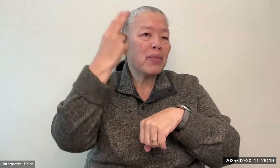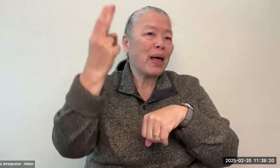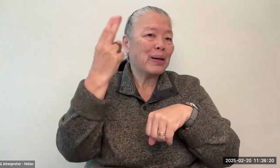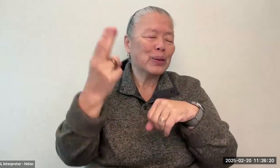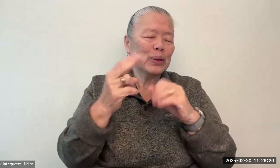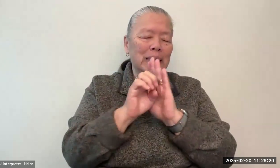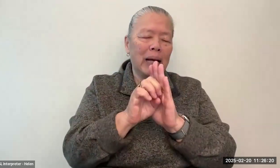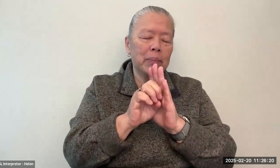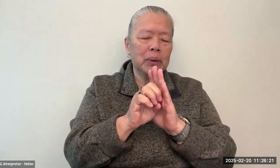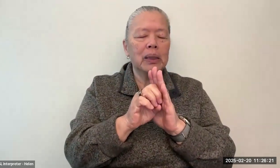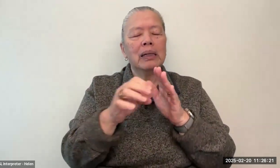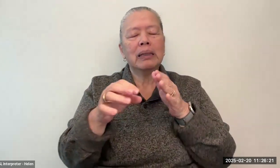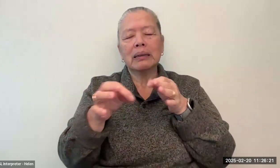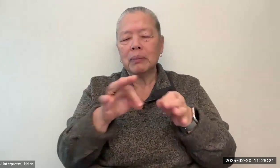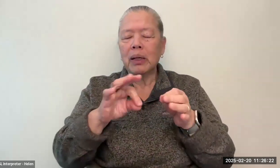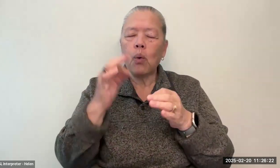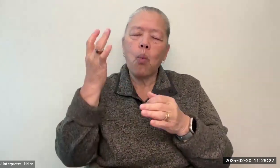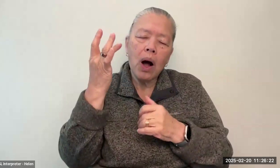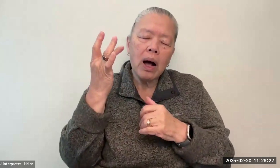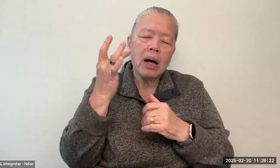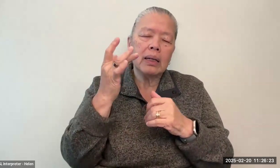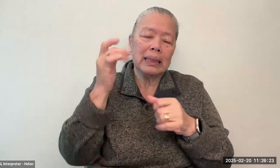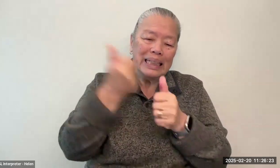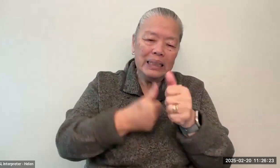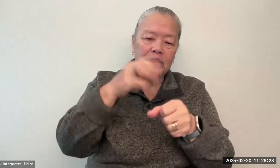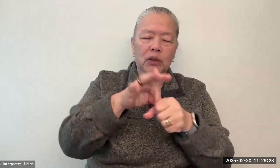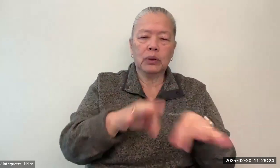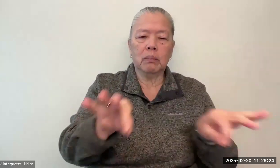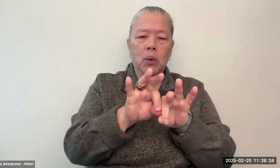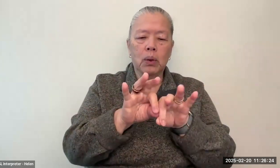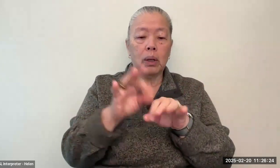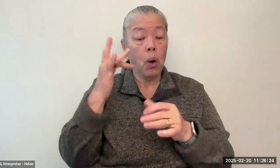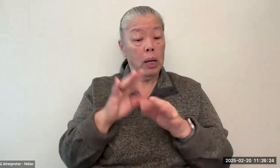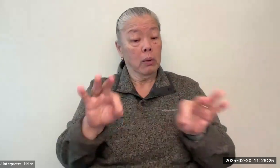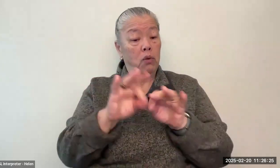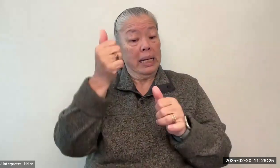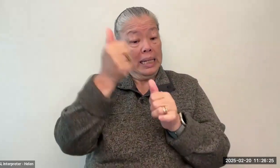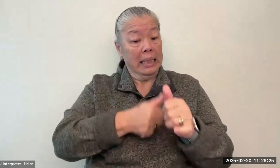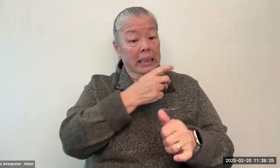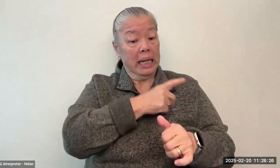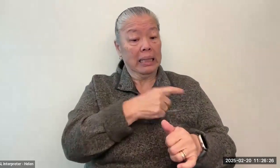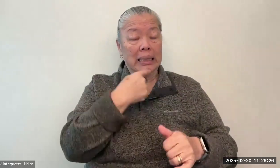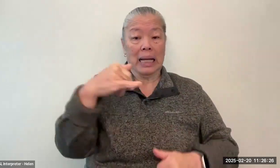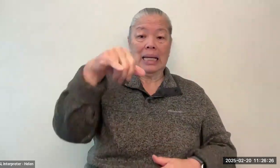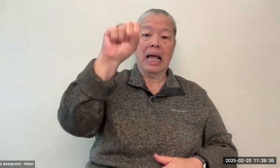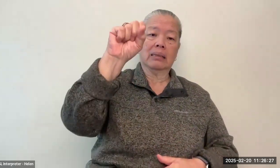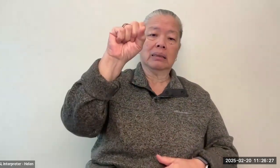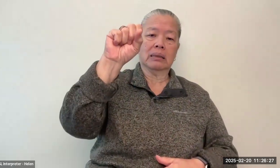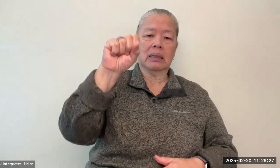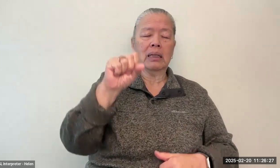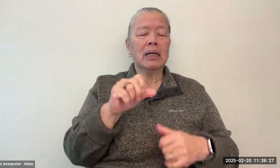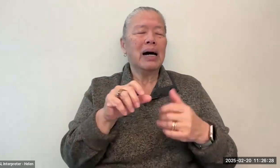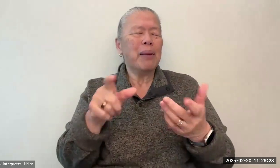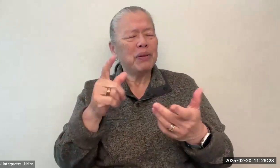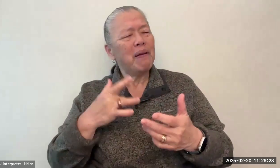important every vote is and why it's important for every voting delegate to vote yes, even if they feel certain